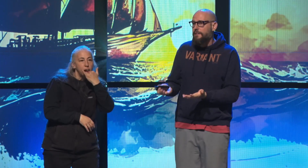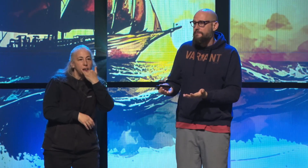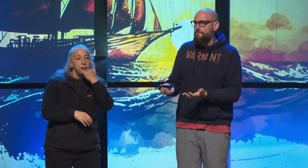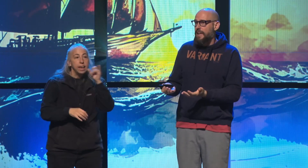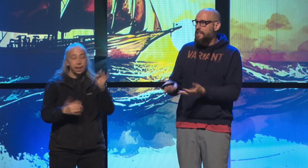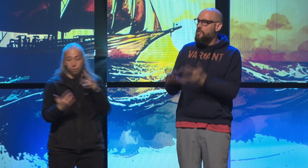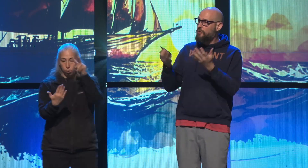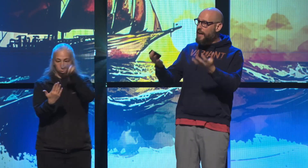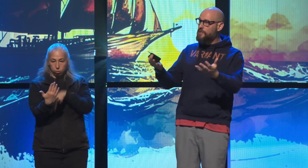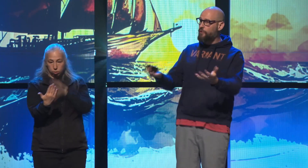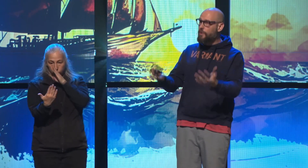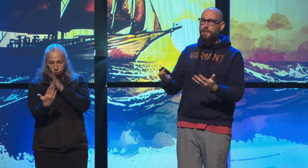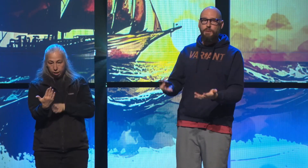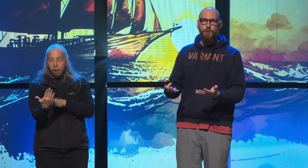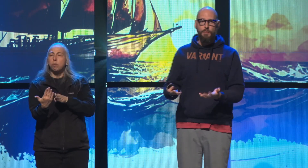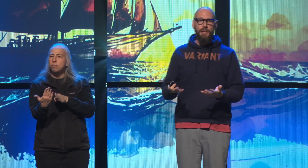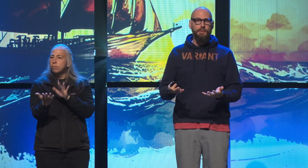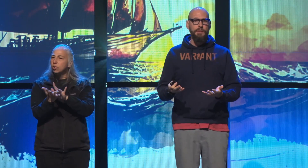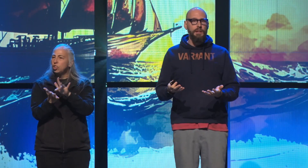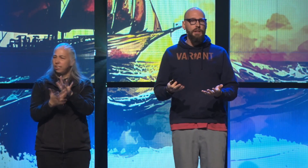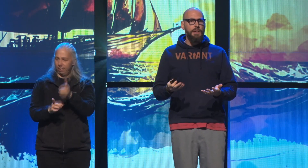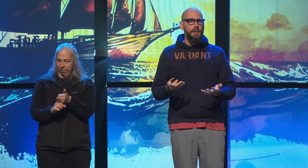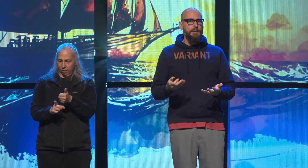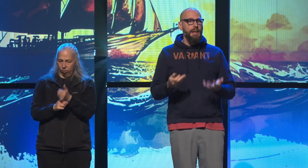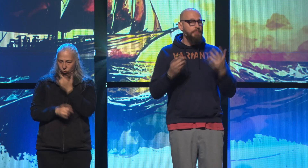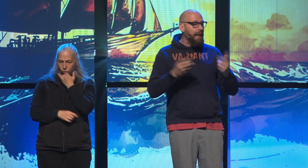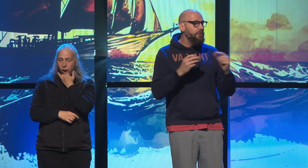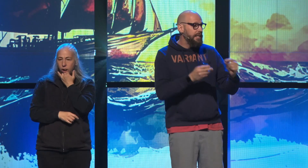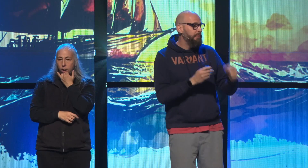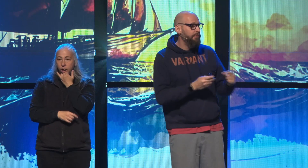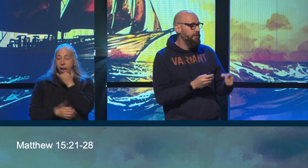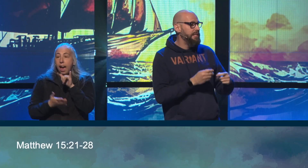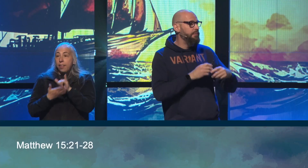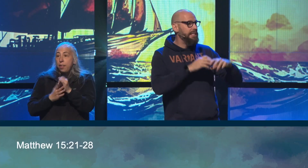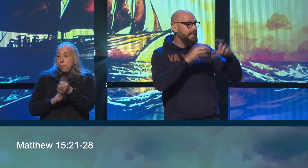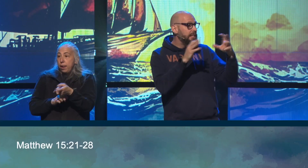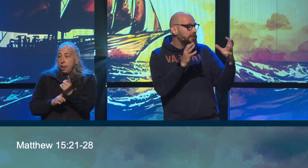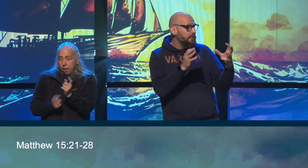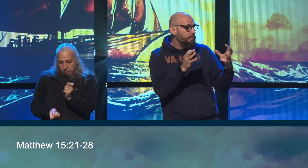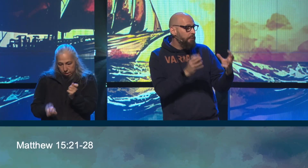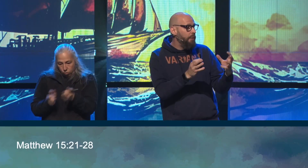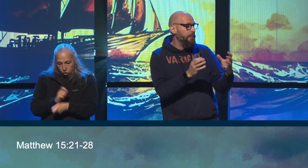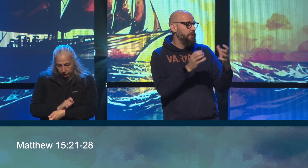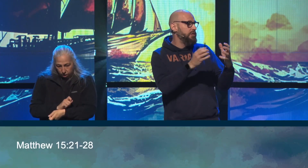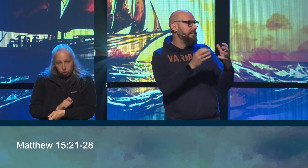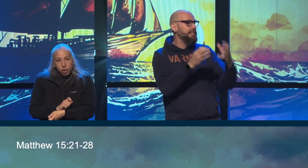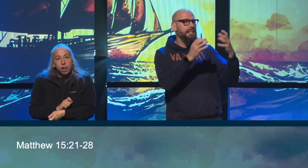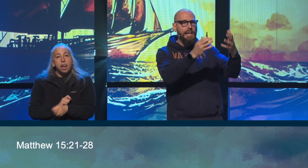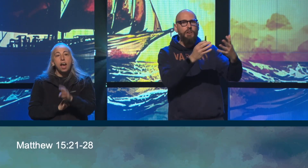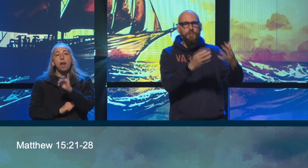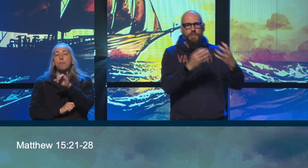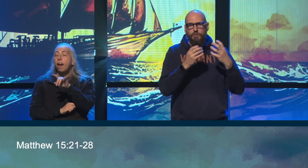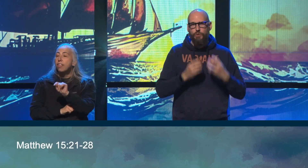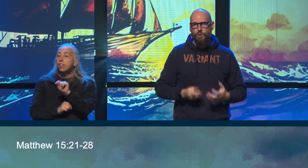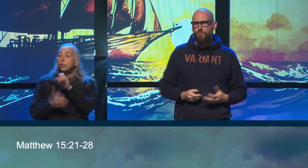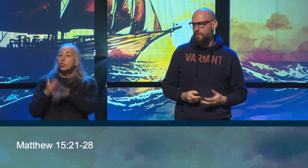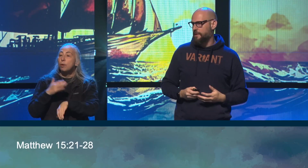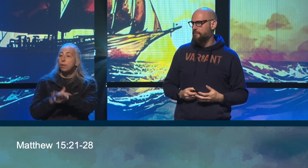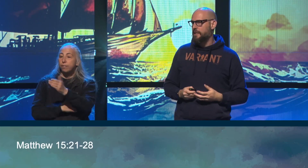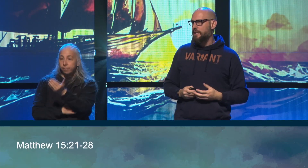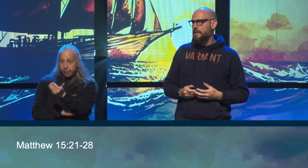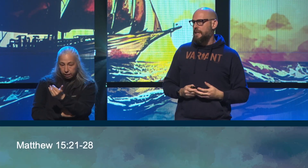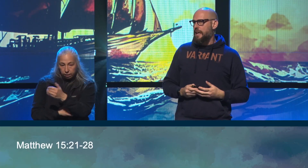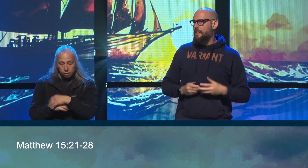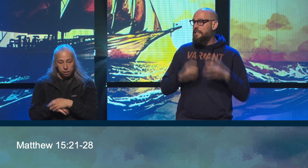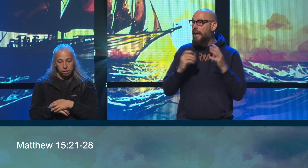wrong. And he's transformed in the moment. And in Matthew chapter 15, we see this moment where Jesus encounters a foreign